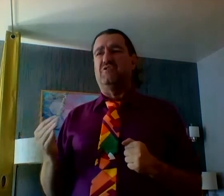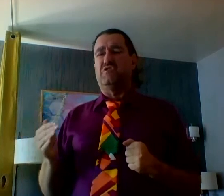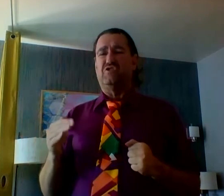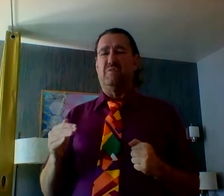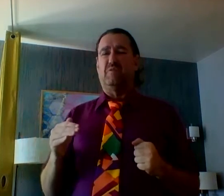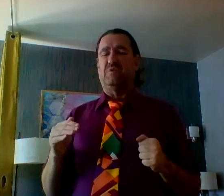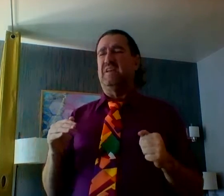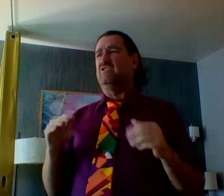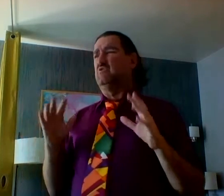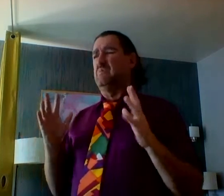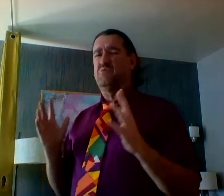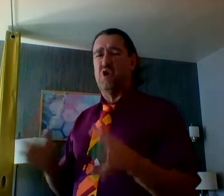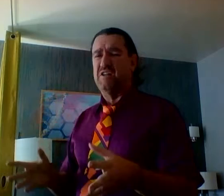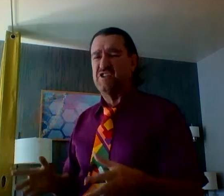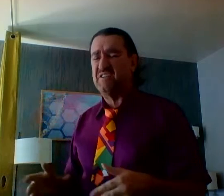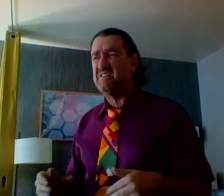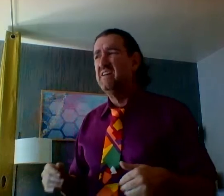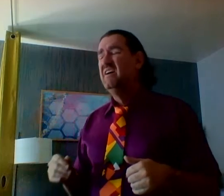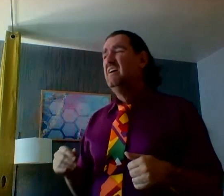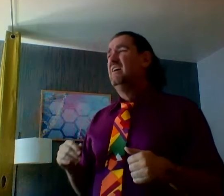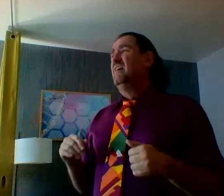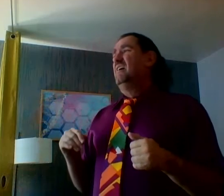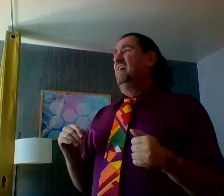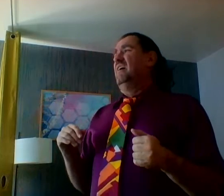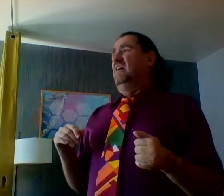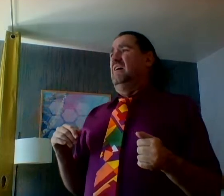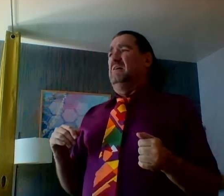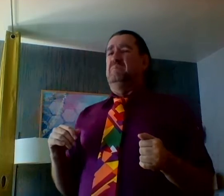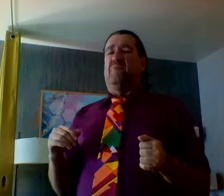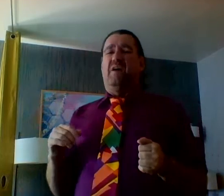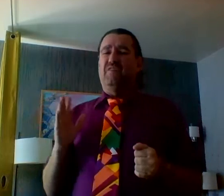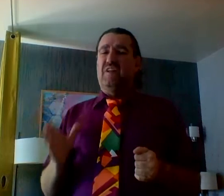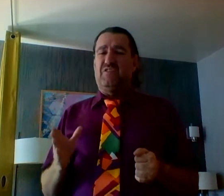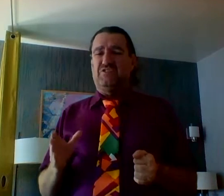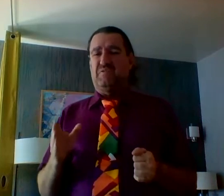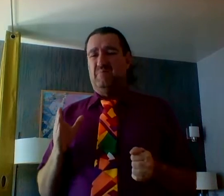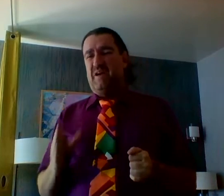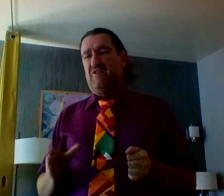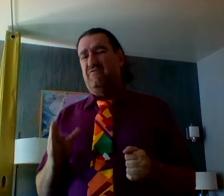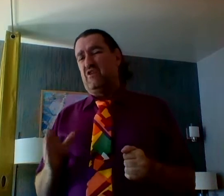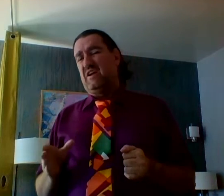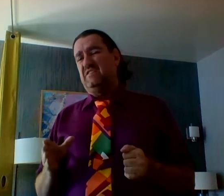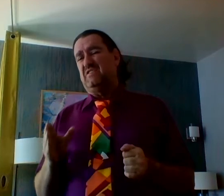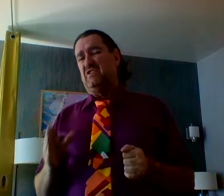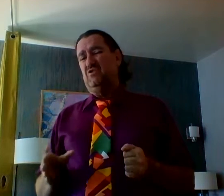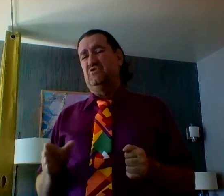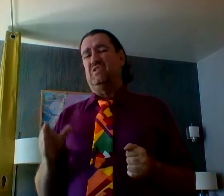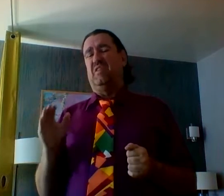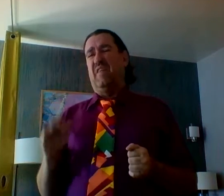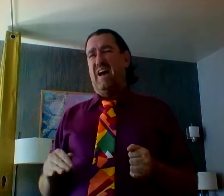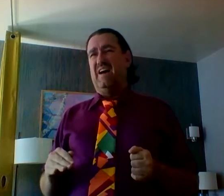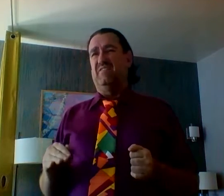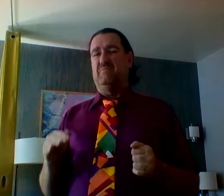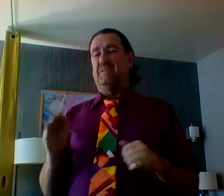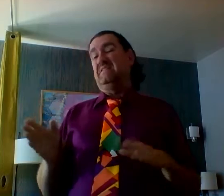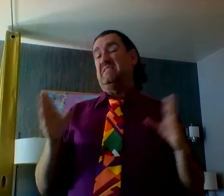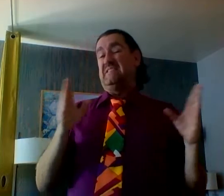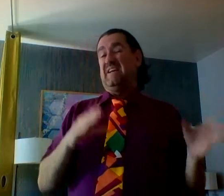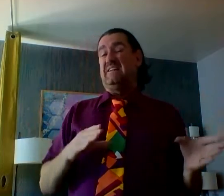than your stomach, related to a project. I feel like there's a better phrase to use than that means the exact